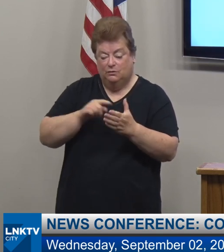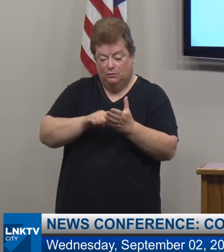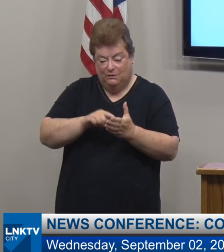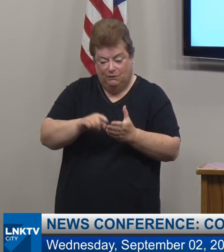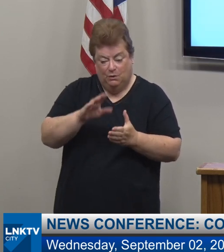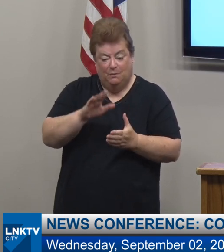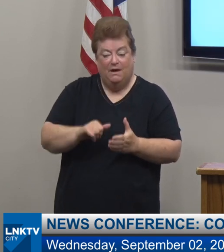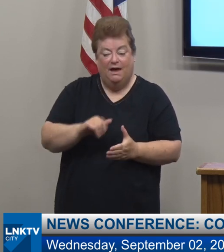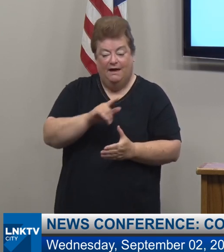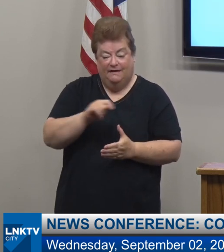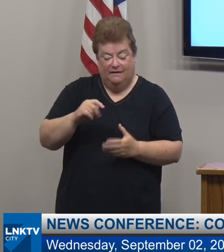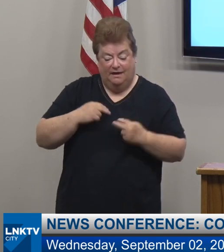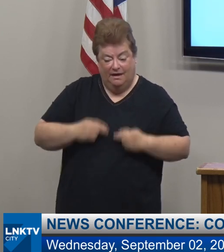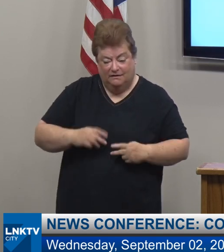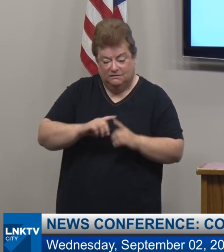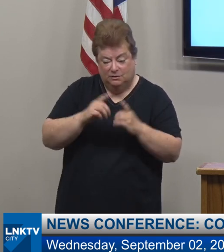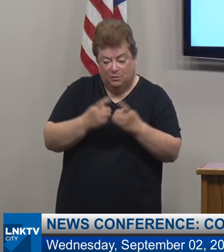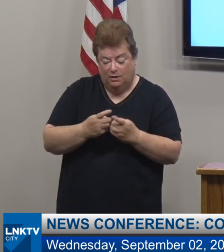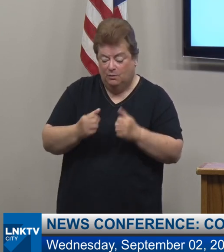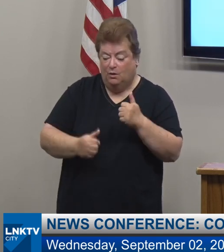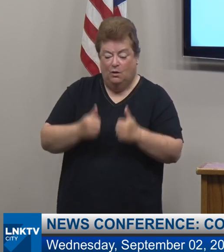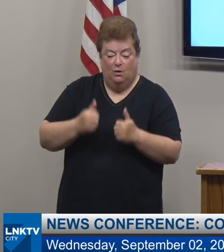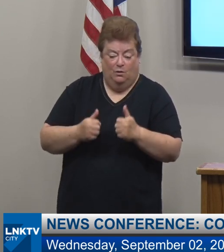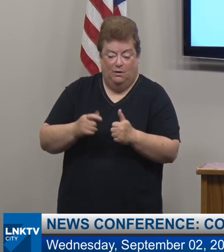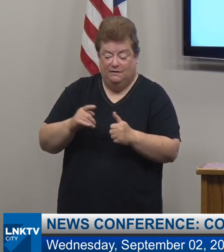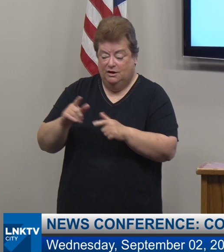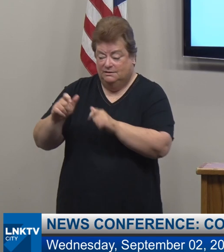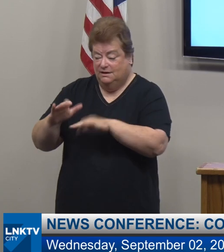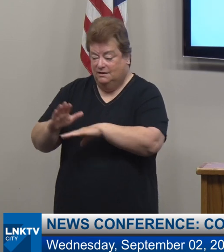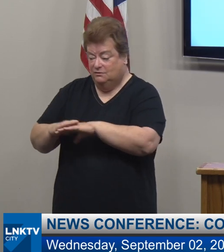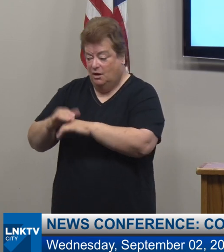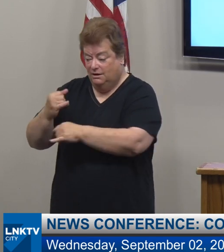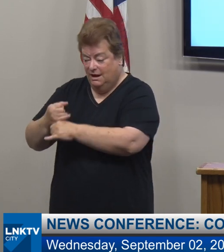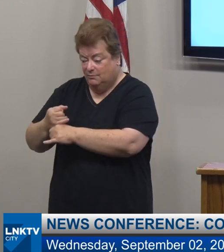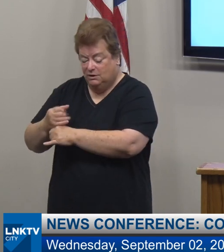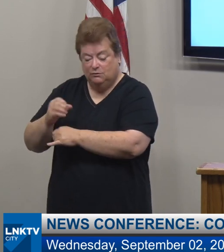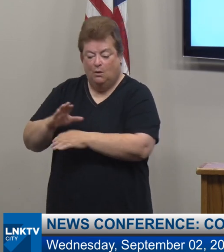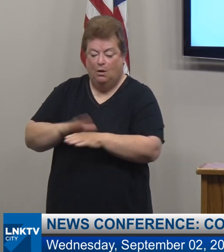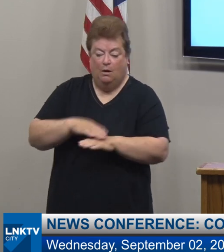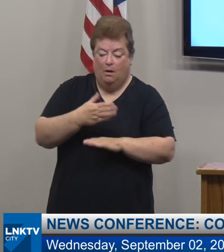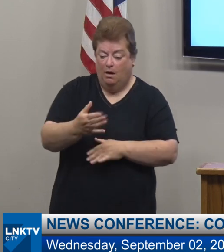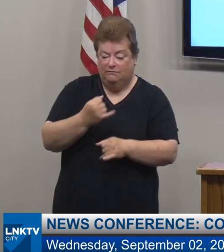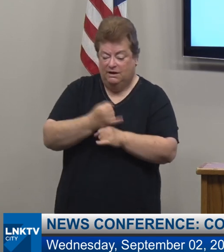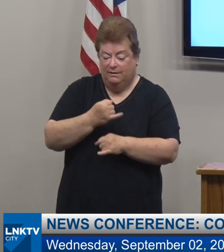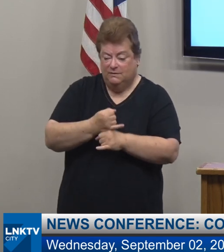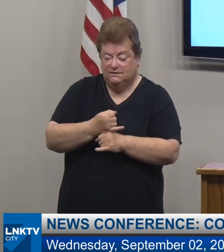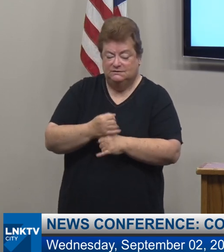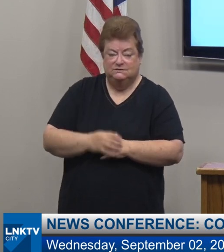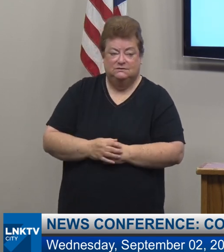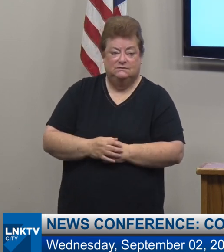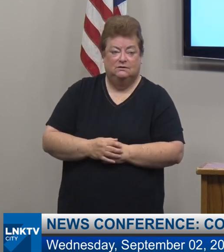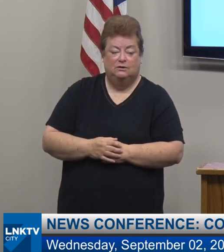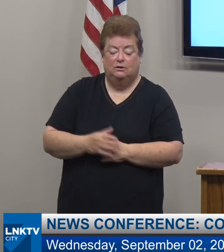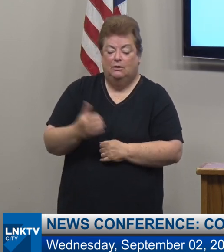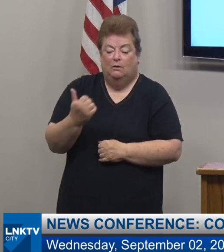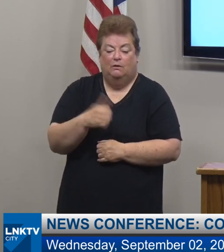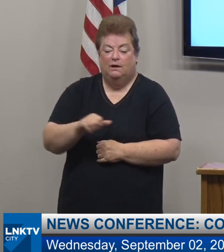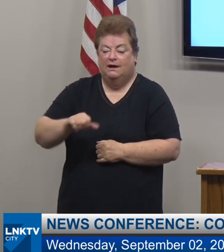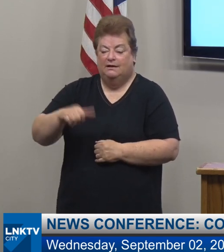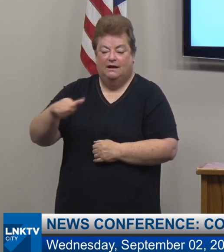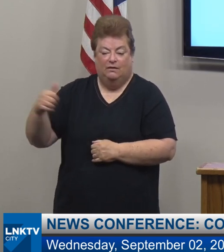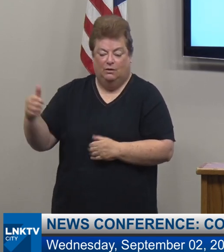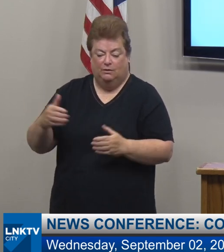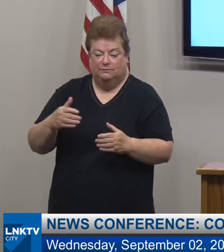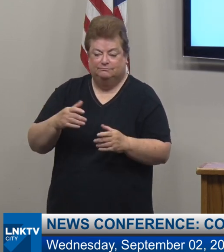no matter whether the testing is completed on campus or off campus or any number of